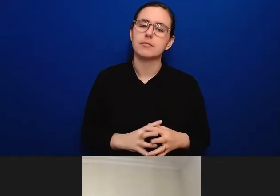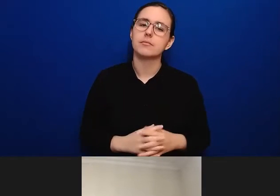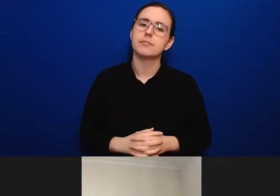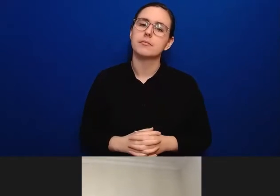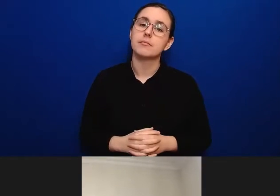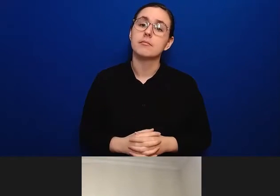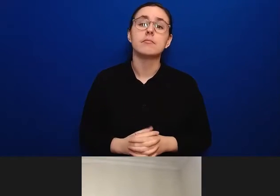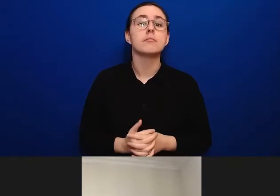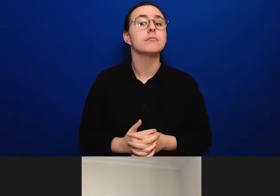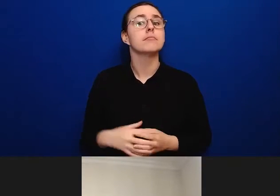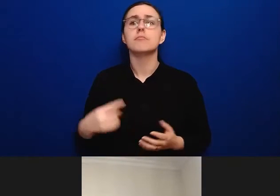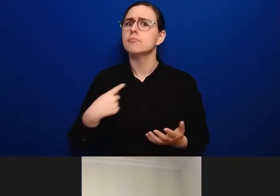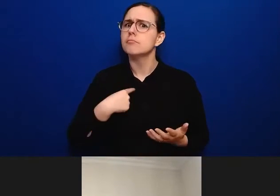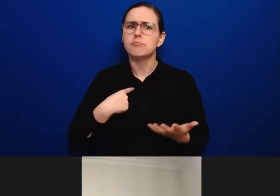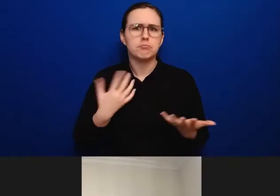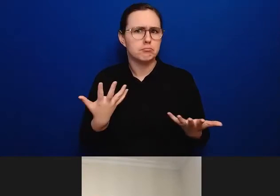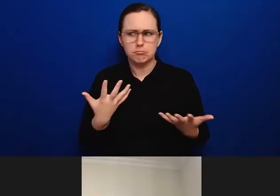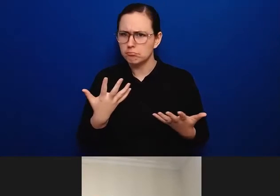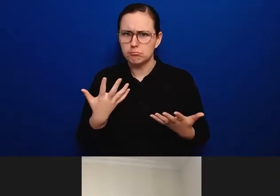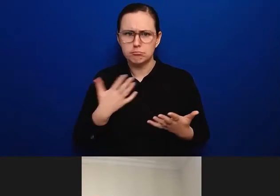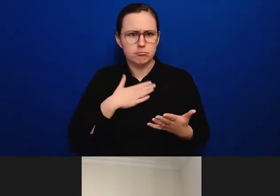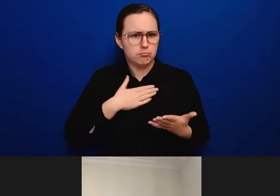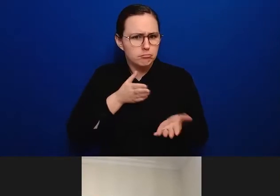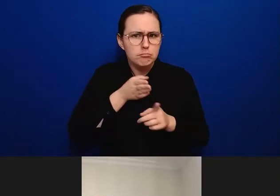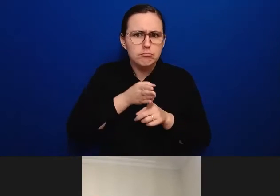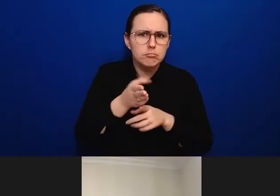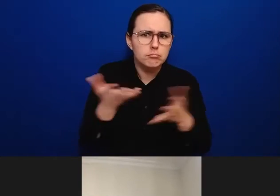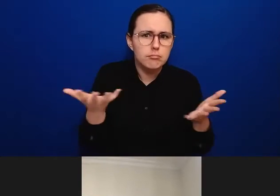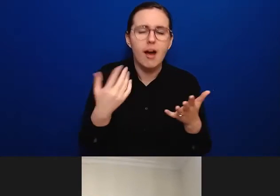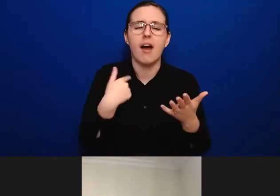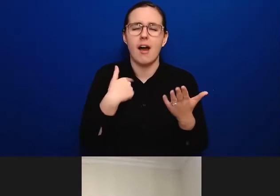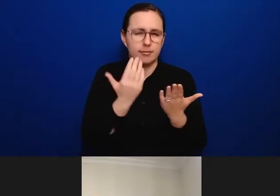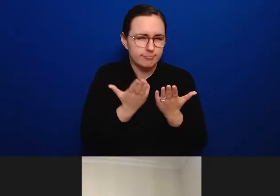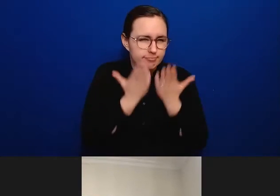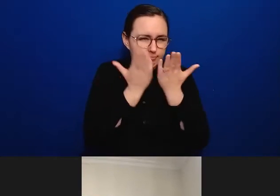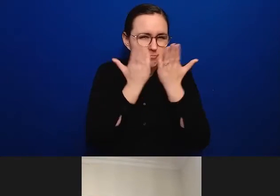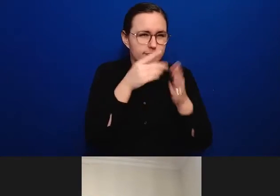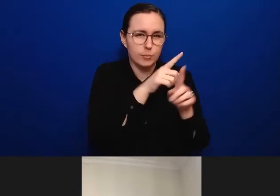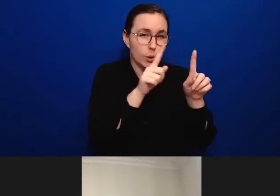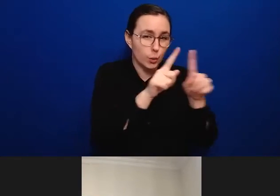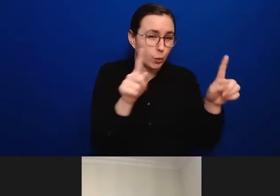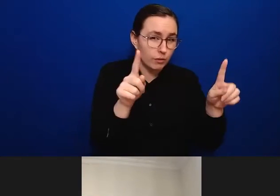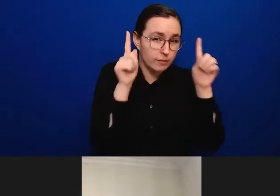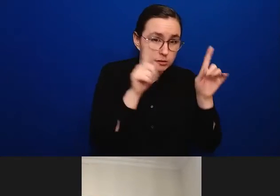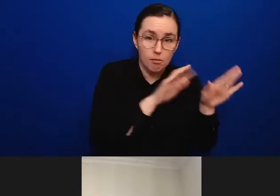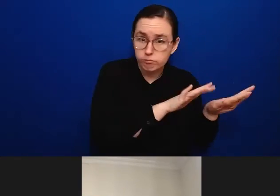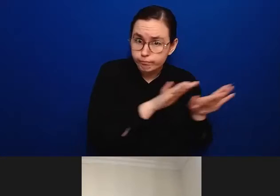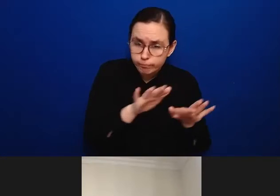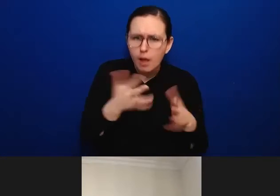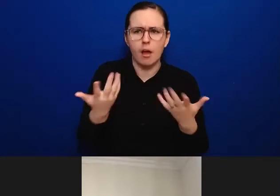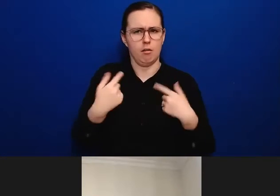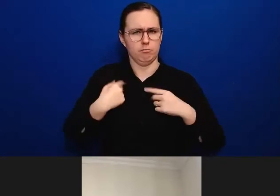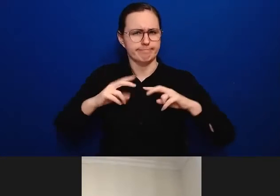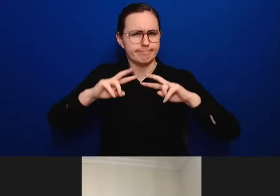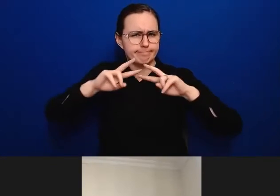because I studied sociology, and then I moved into the social construction of disability, how disability is constructed, and that was a